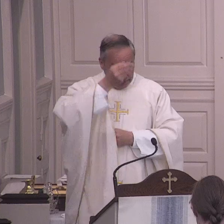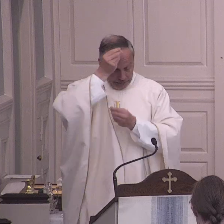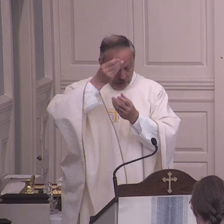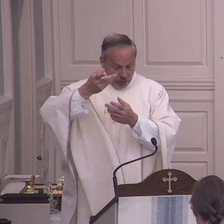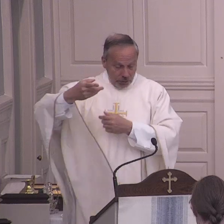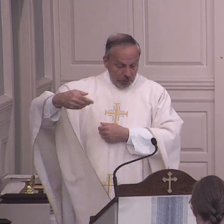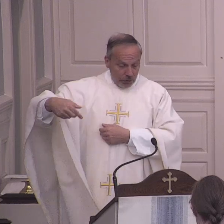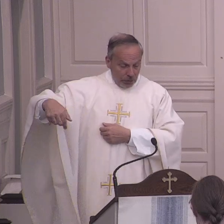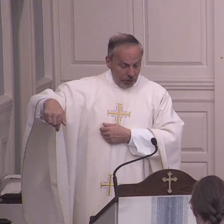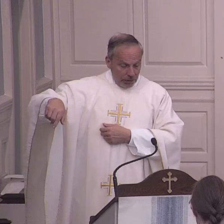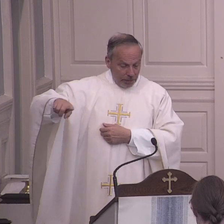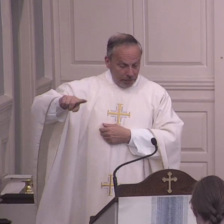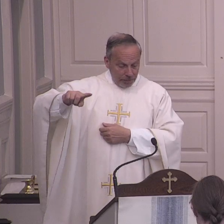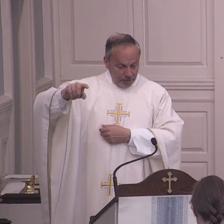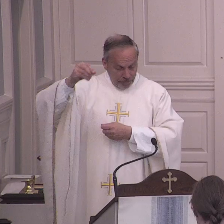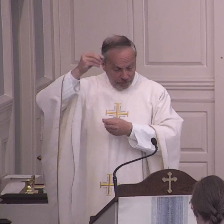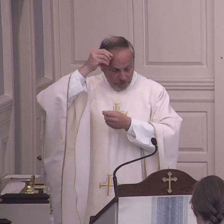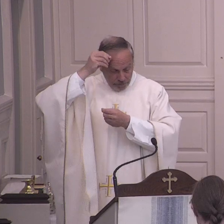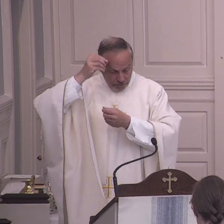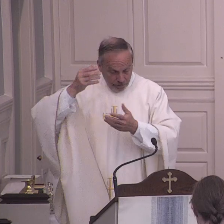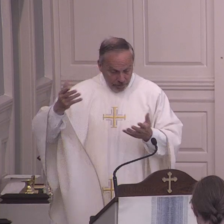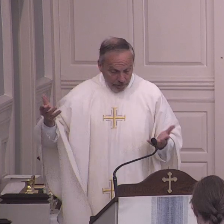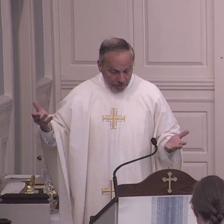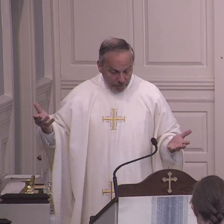Jesus said to his disciples,